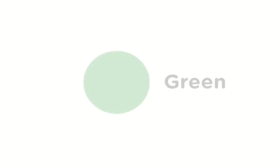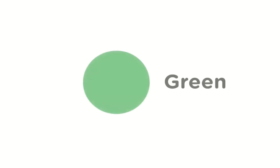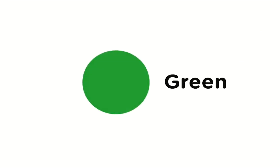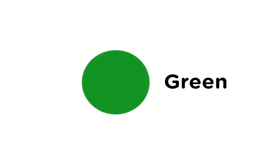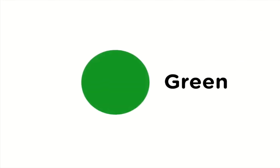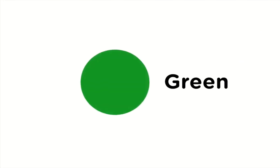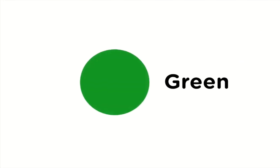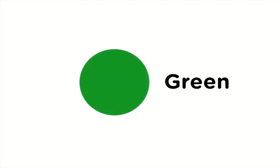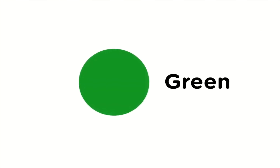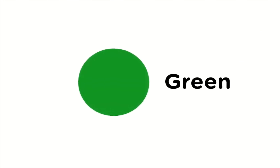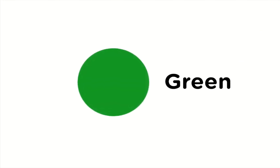Green.